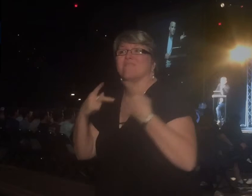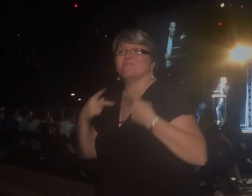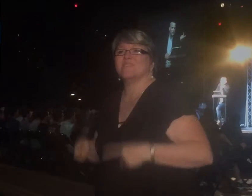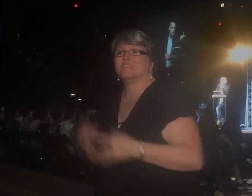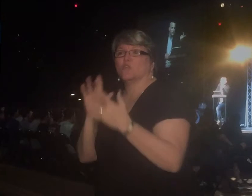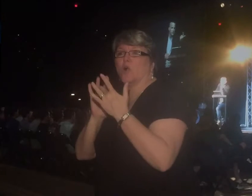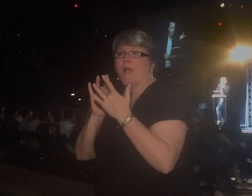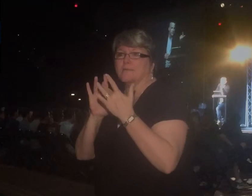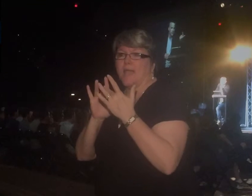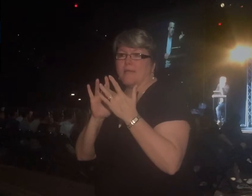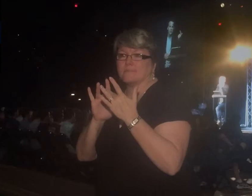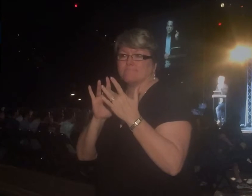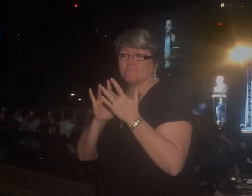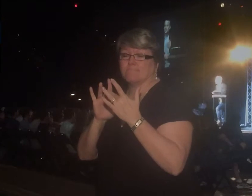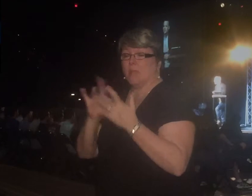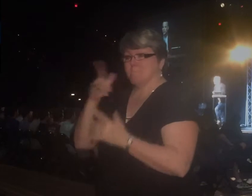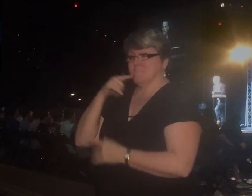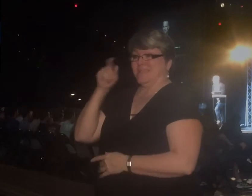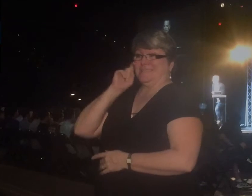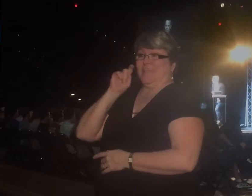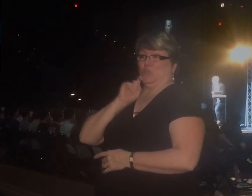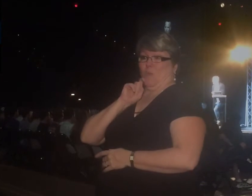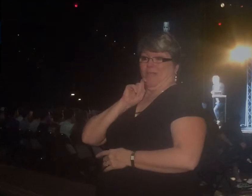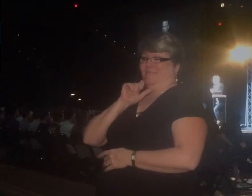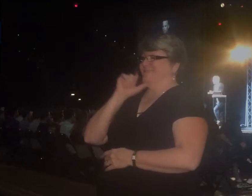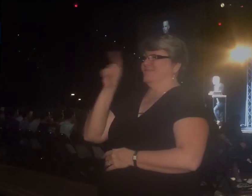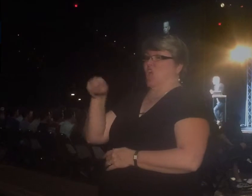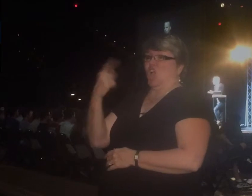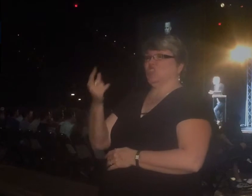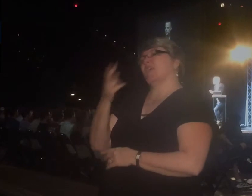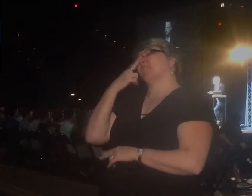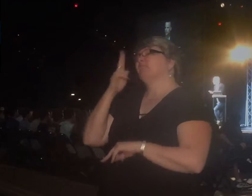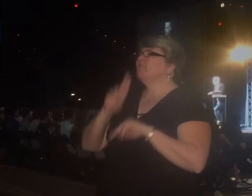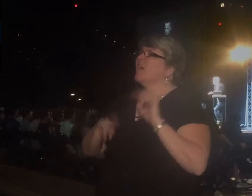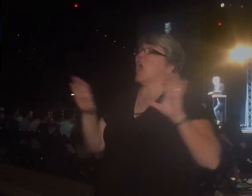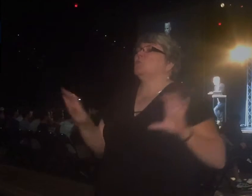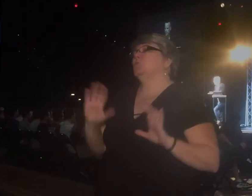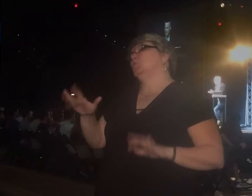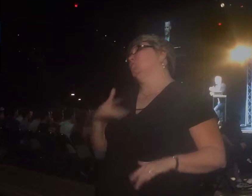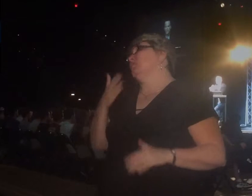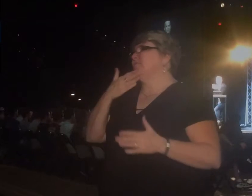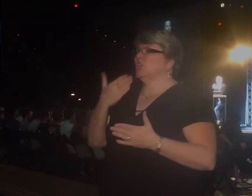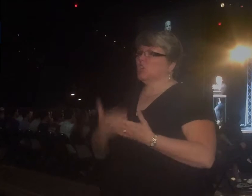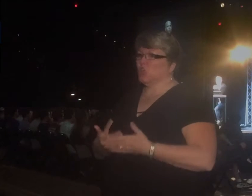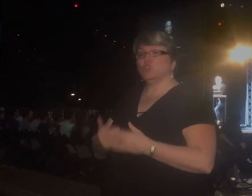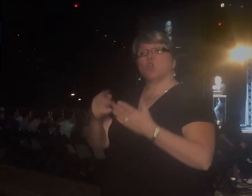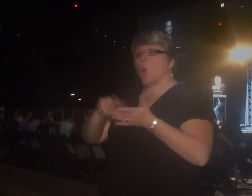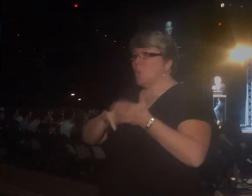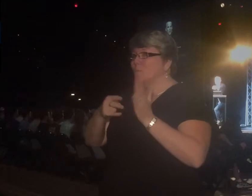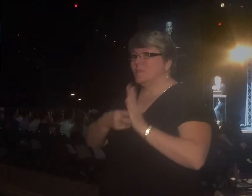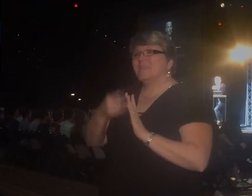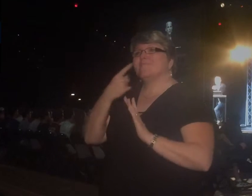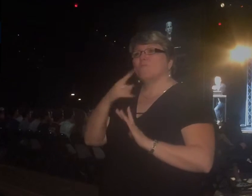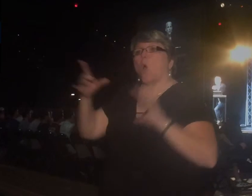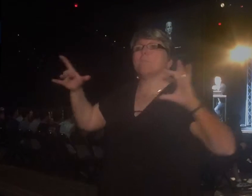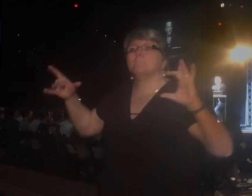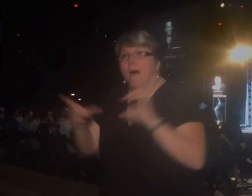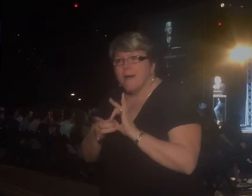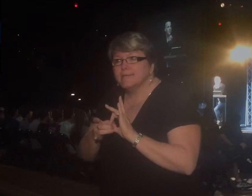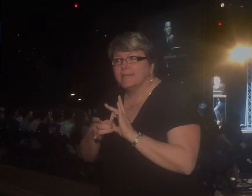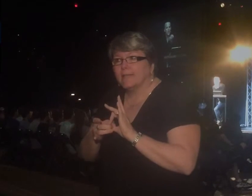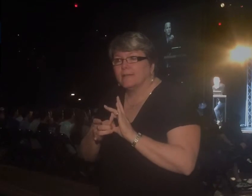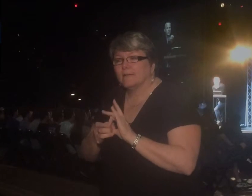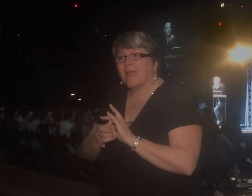time together and physical contact. Because sexuality is not just something fun we do to feel good. It's made